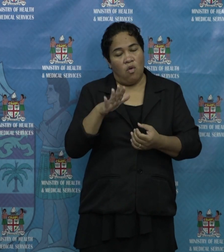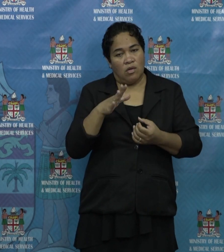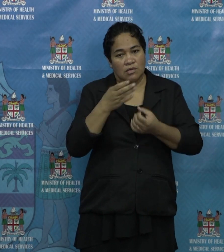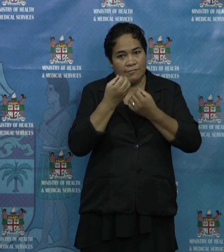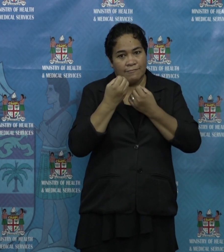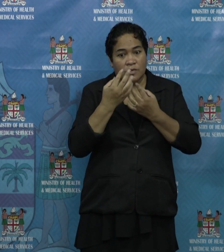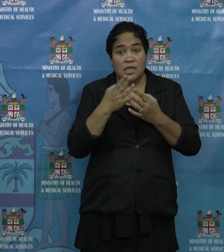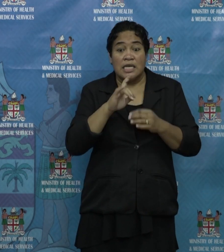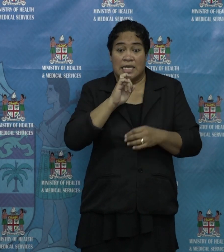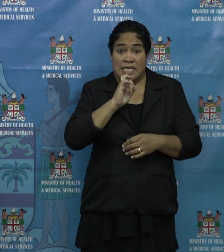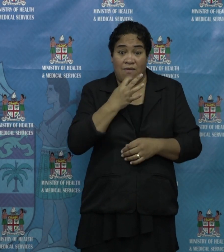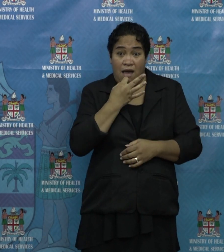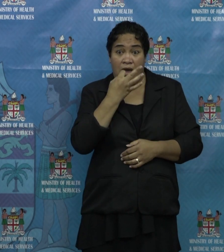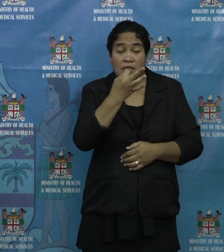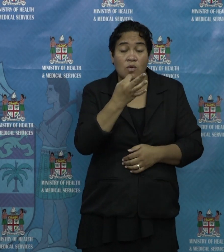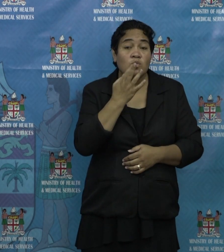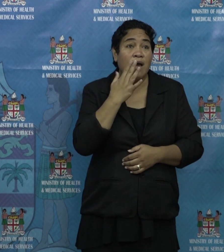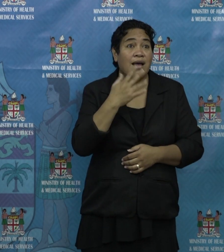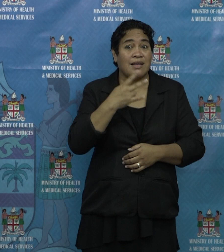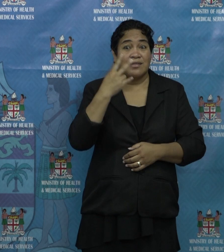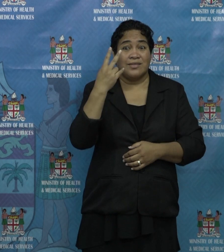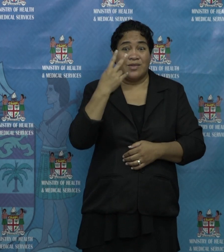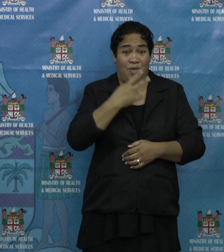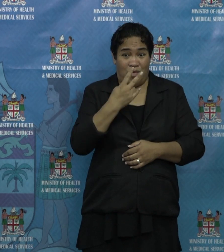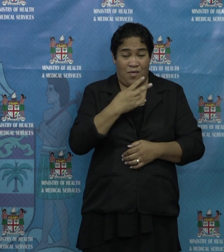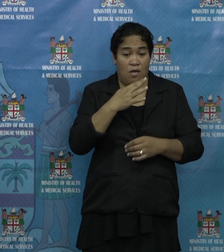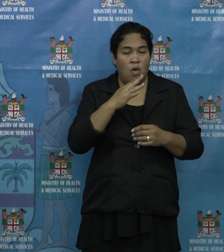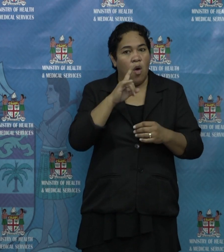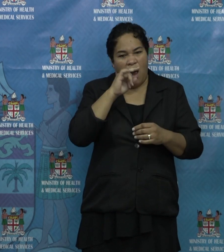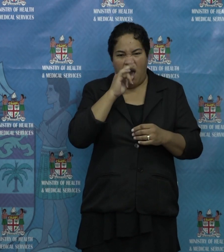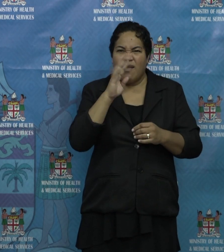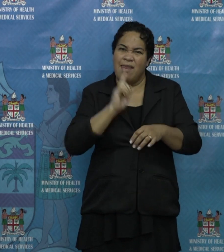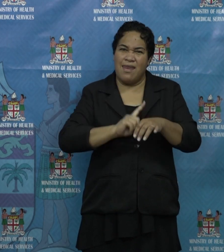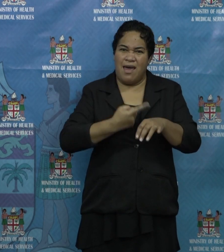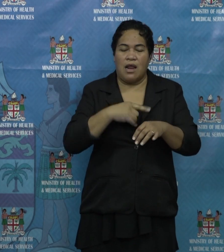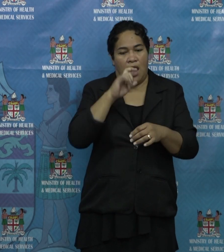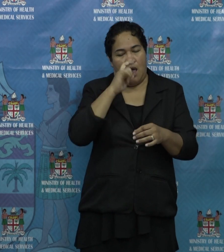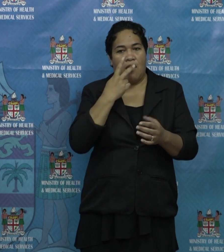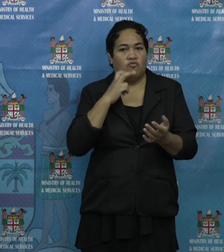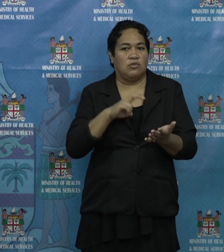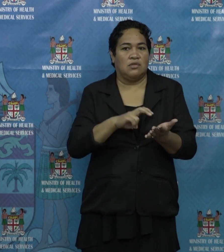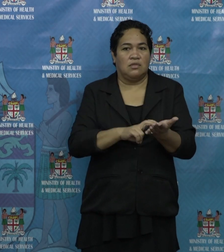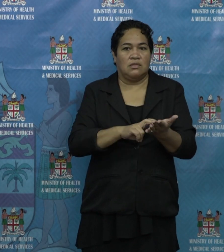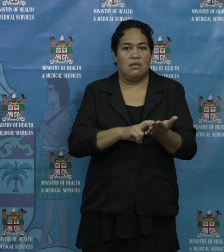12 p.m. on the 16th of May 2021 will not be registered.